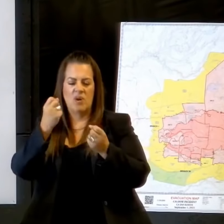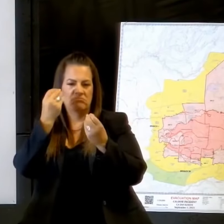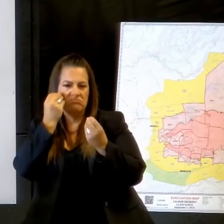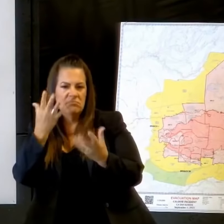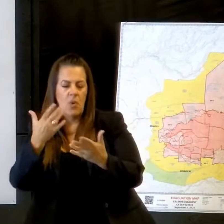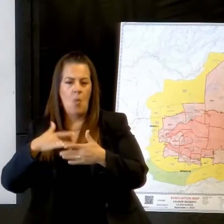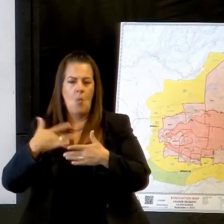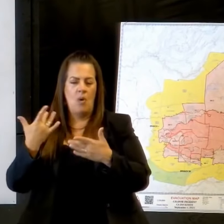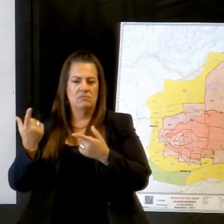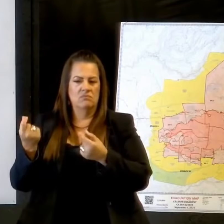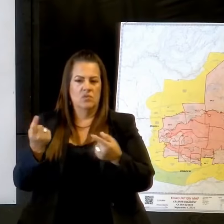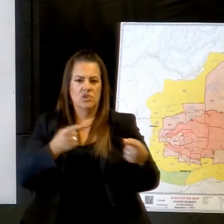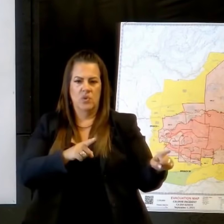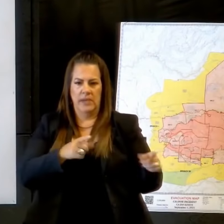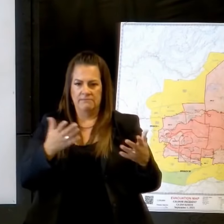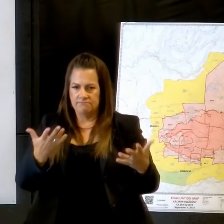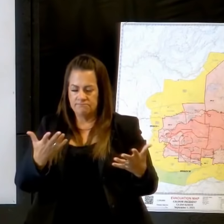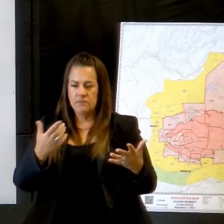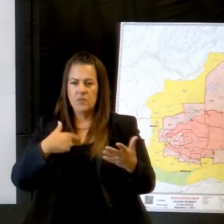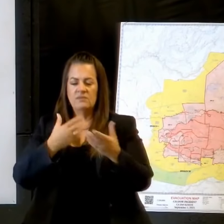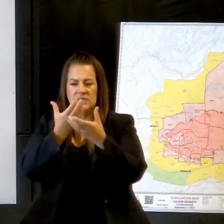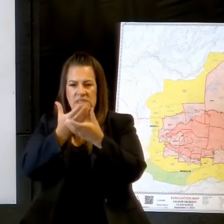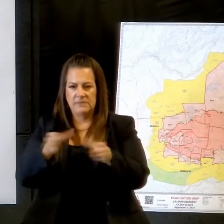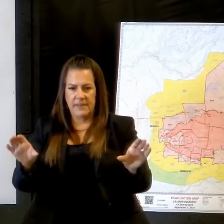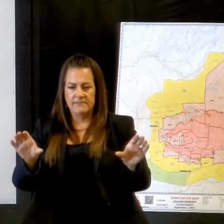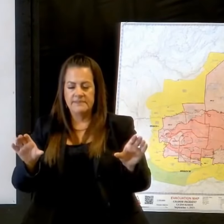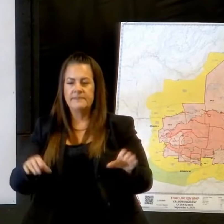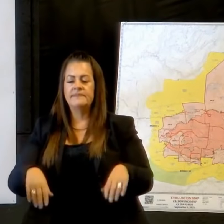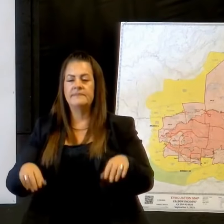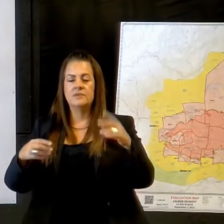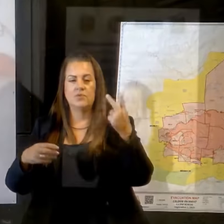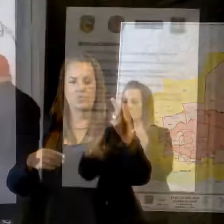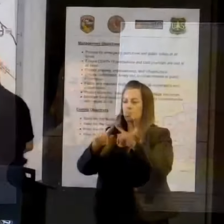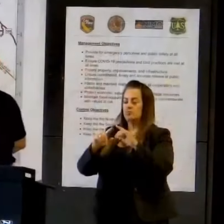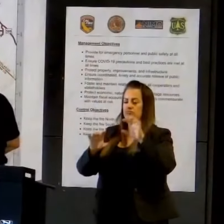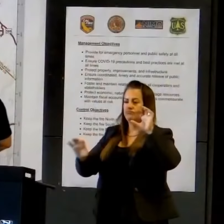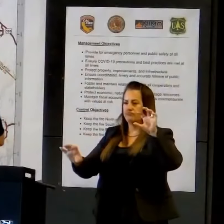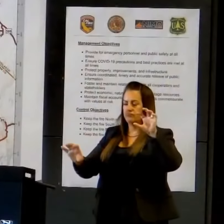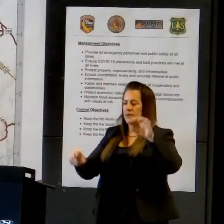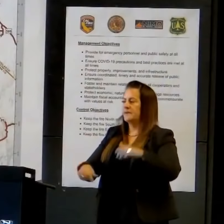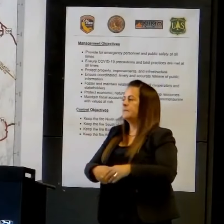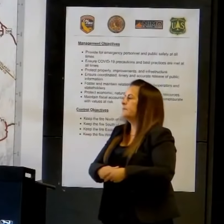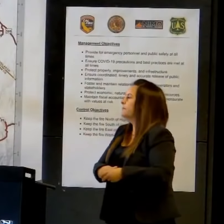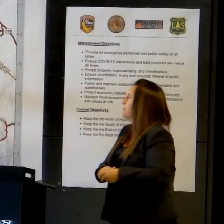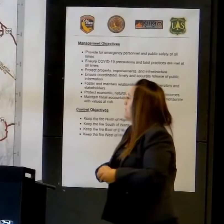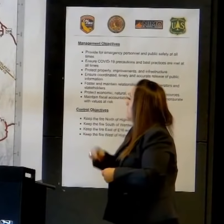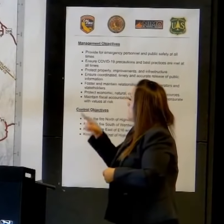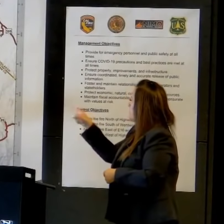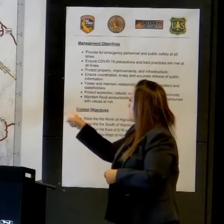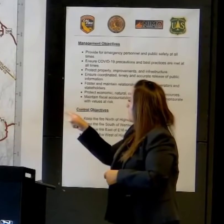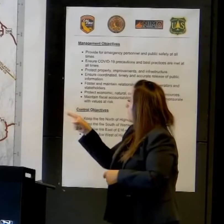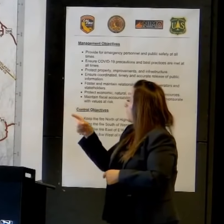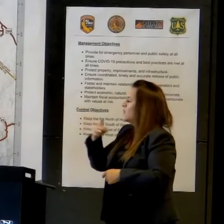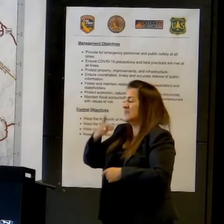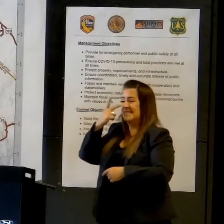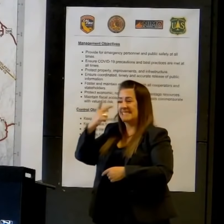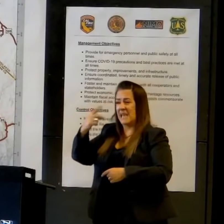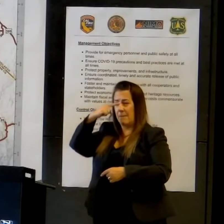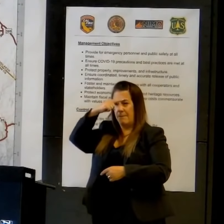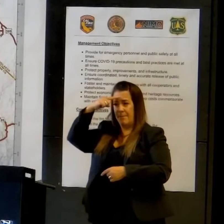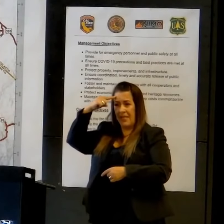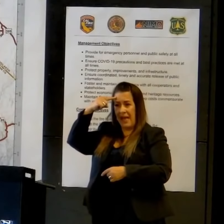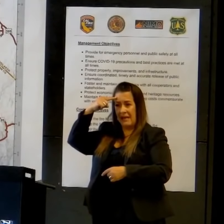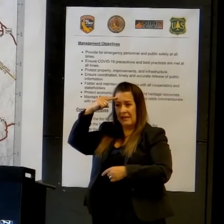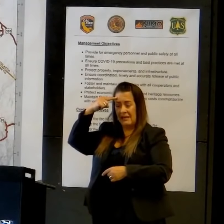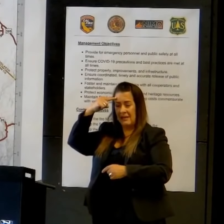everybody know what we're doing. So as you've also seen tonight and has been pretty well illustrated, we're starting to get some black line in here towards the